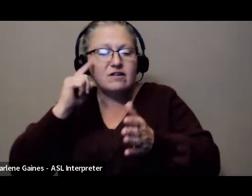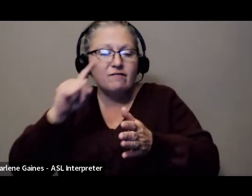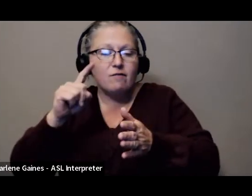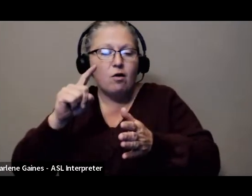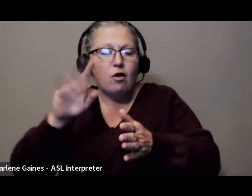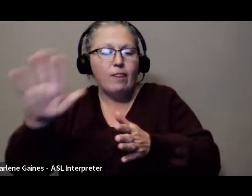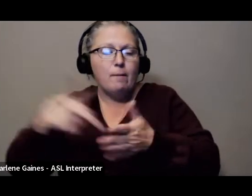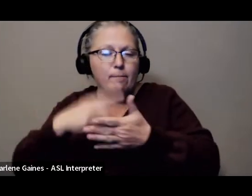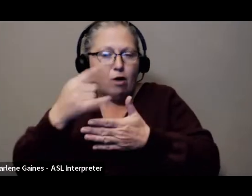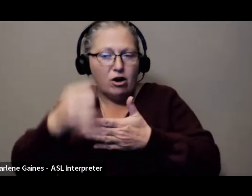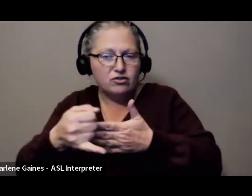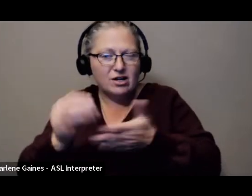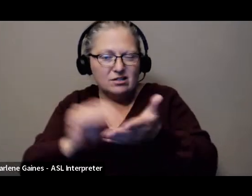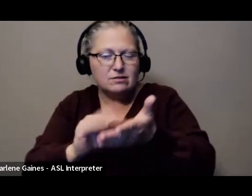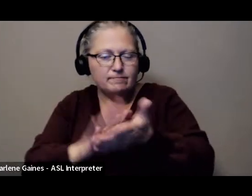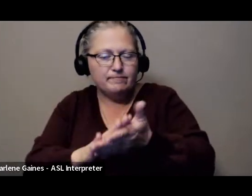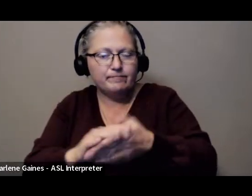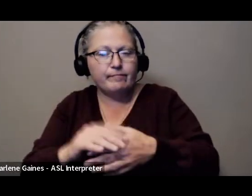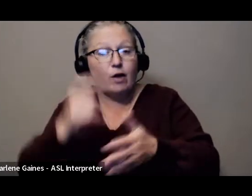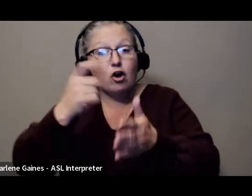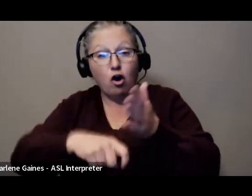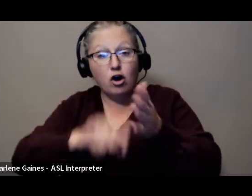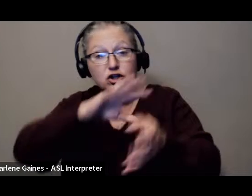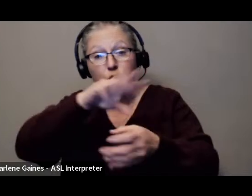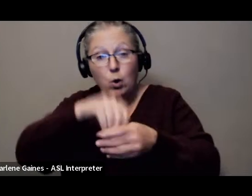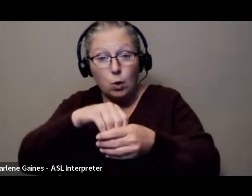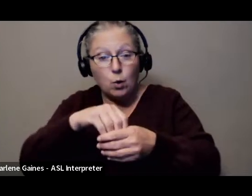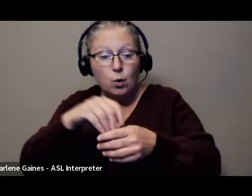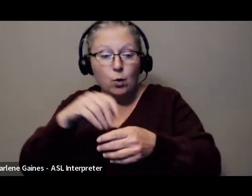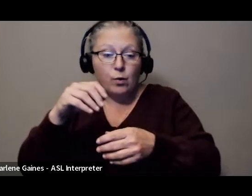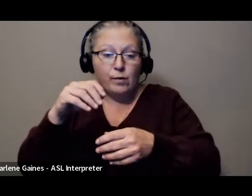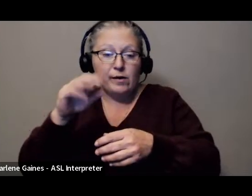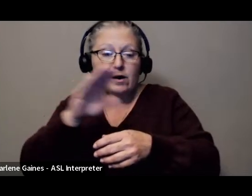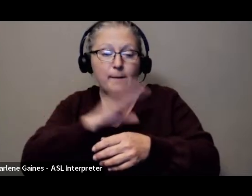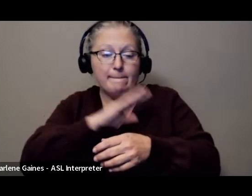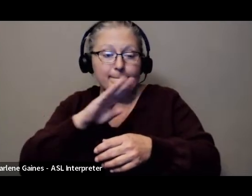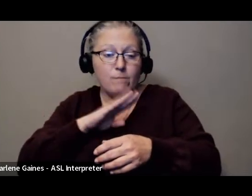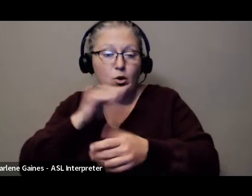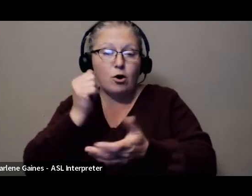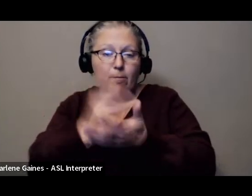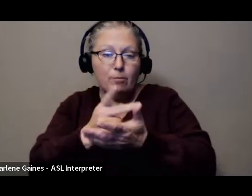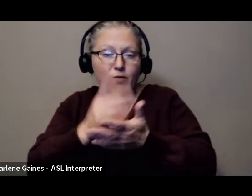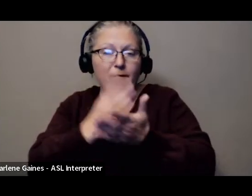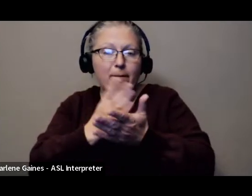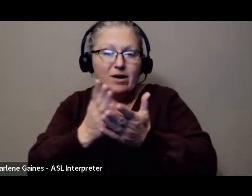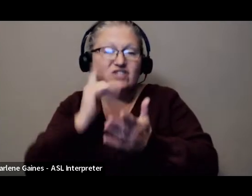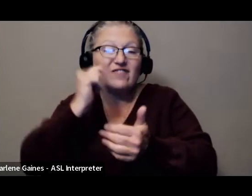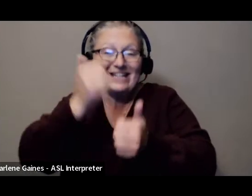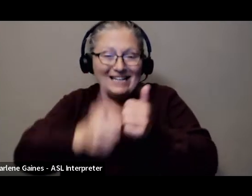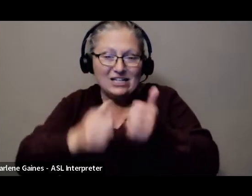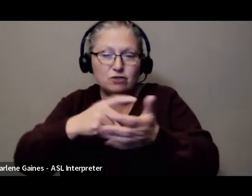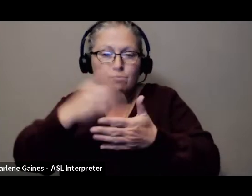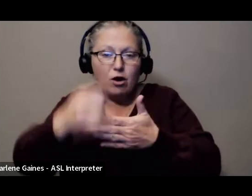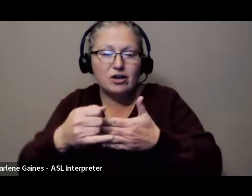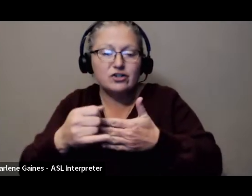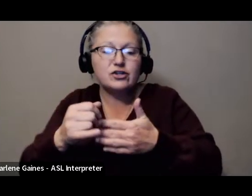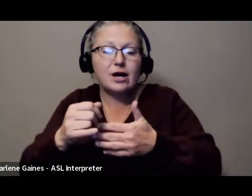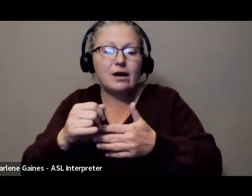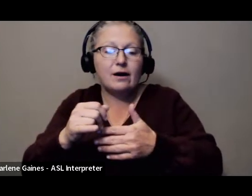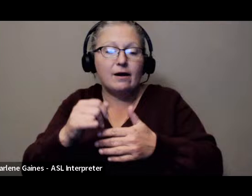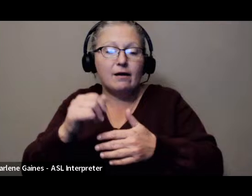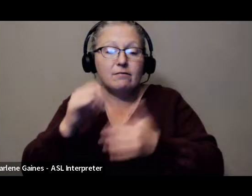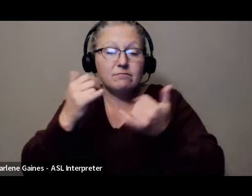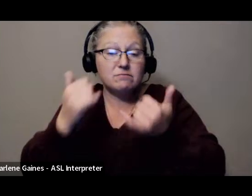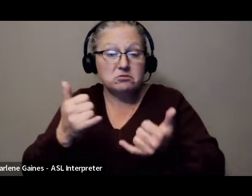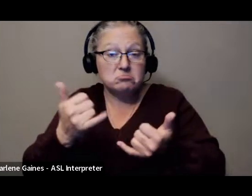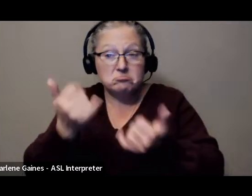the projects noted. These costs are included in the board-approved budgets for each project. With that, I'm happy